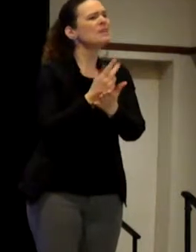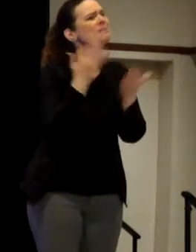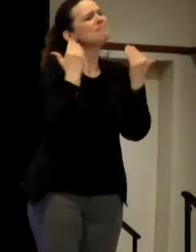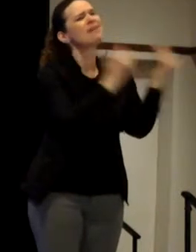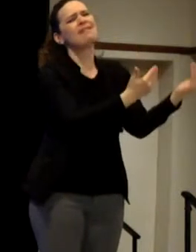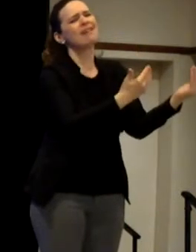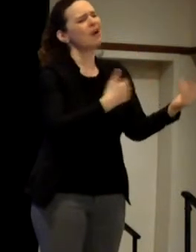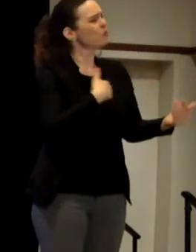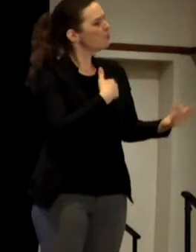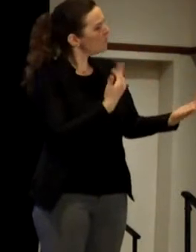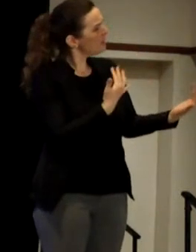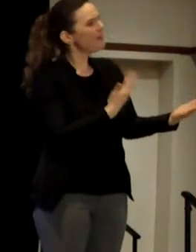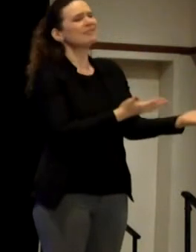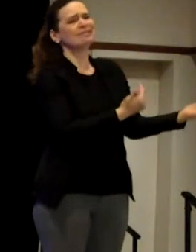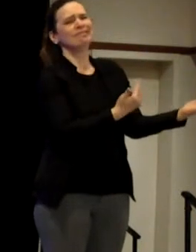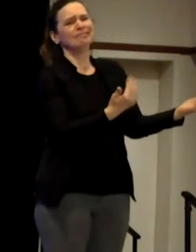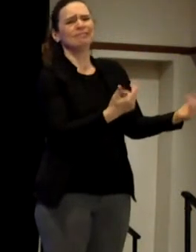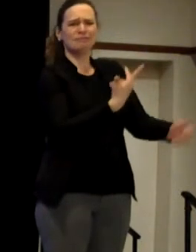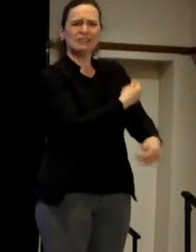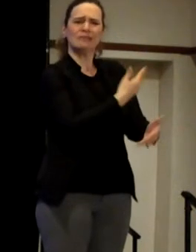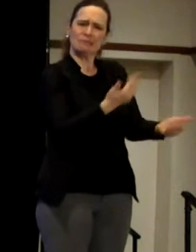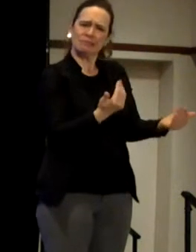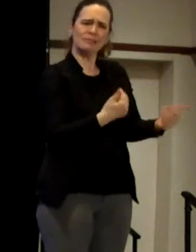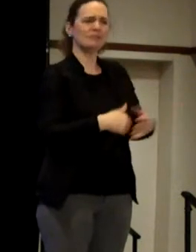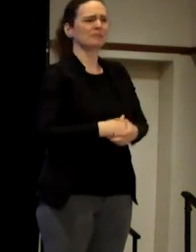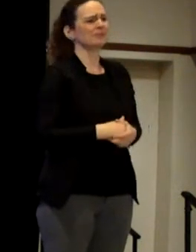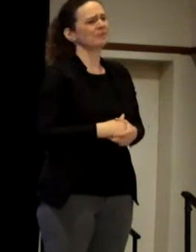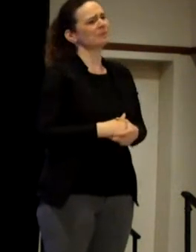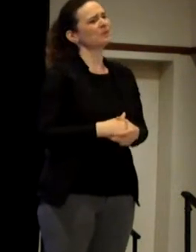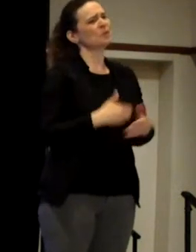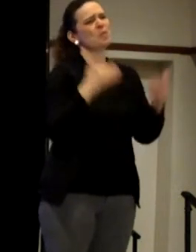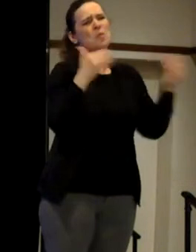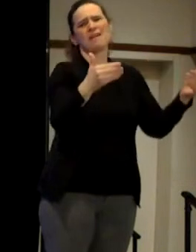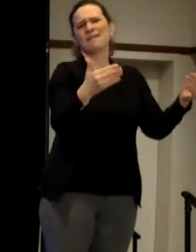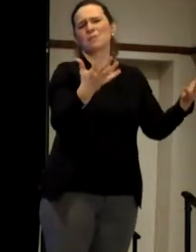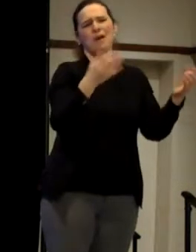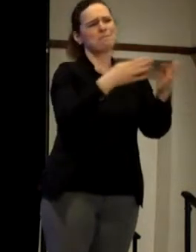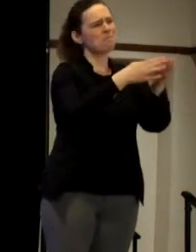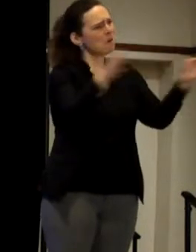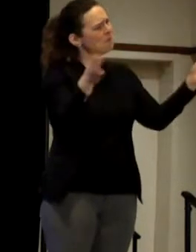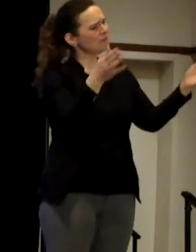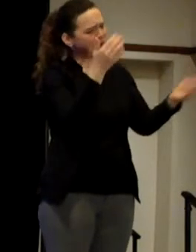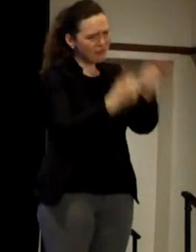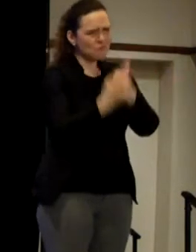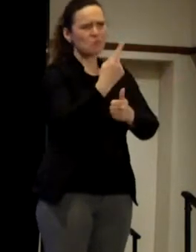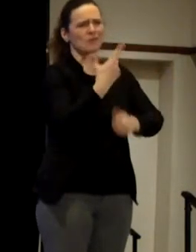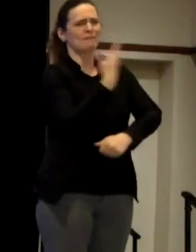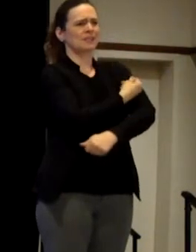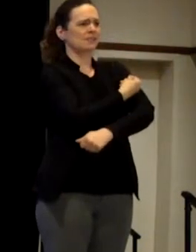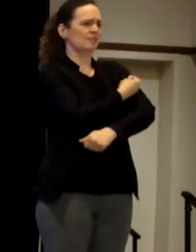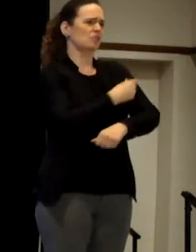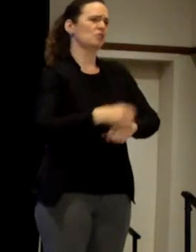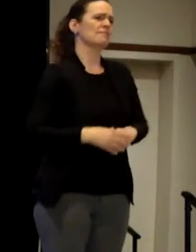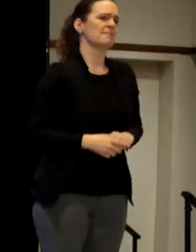needs to be expanded. At this point, just let us vaccinate anybody who's eligible to receive the vaccine.